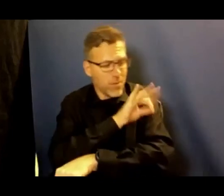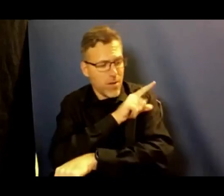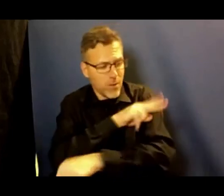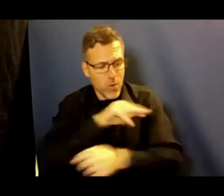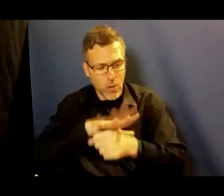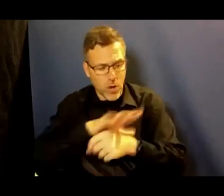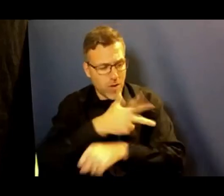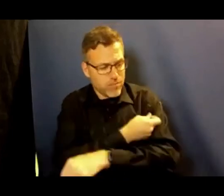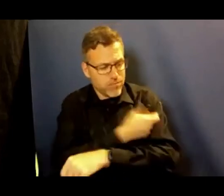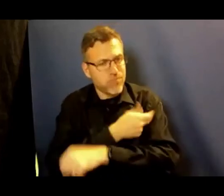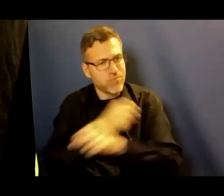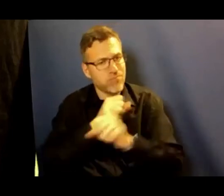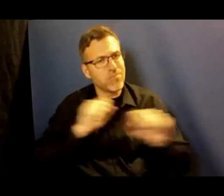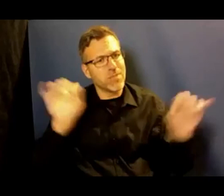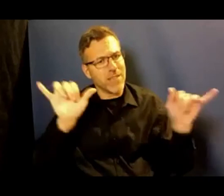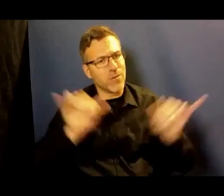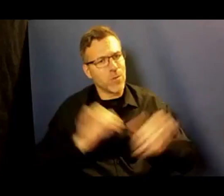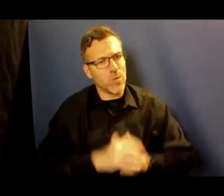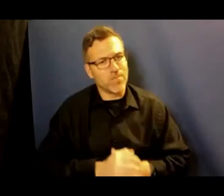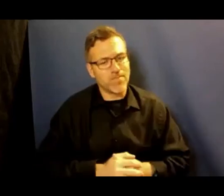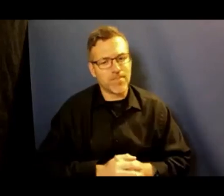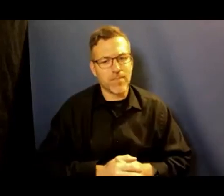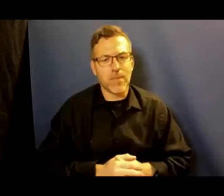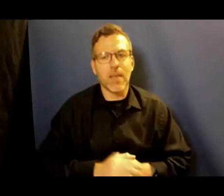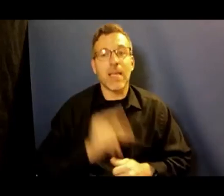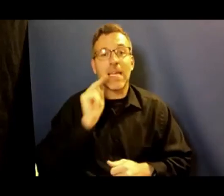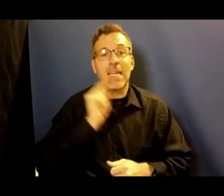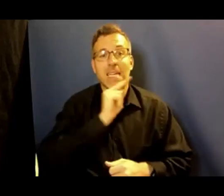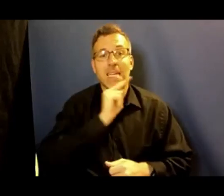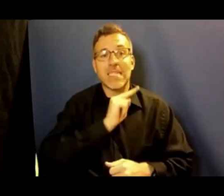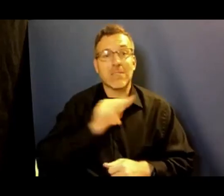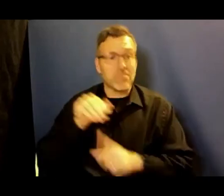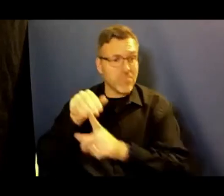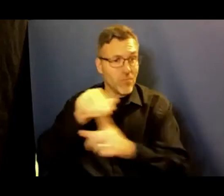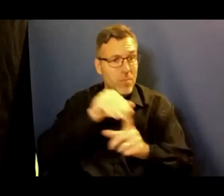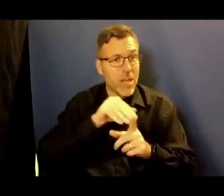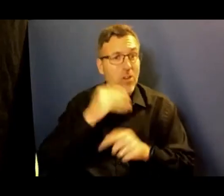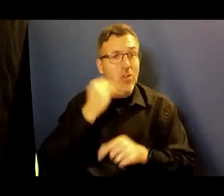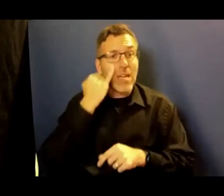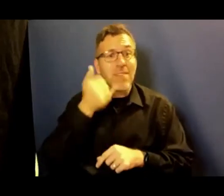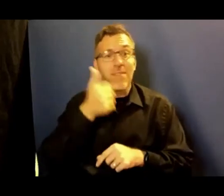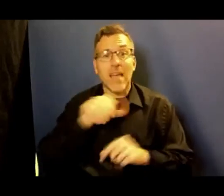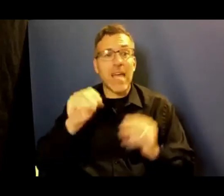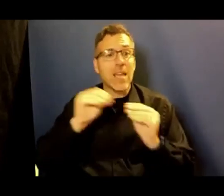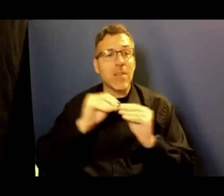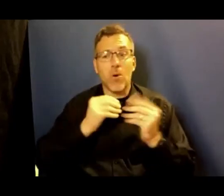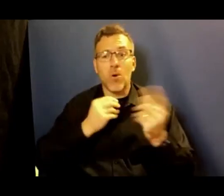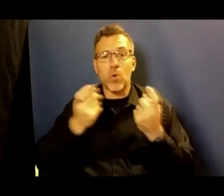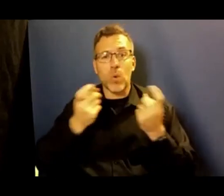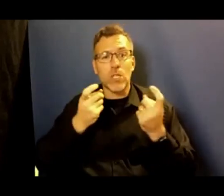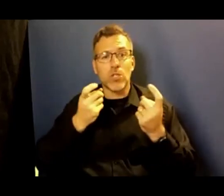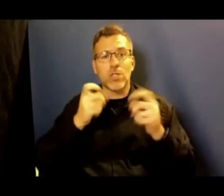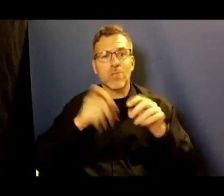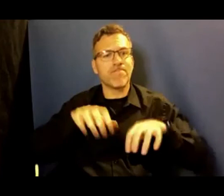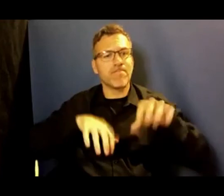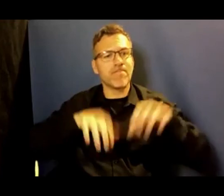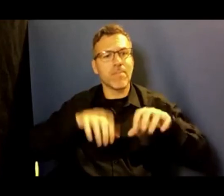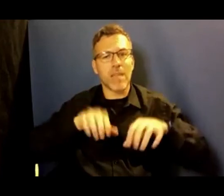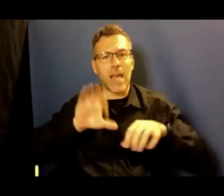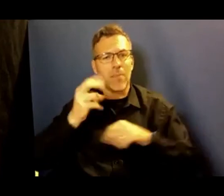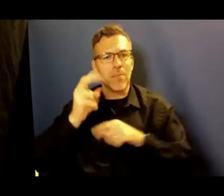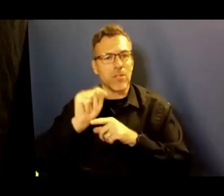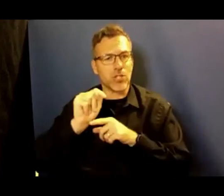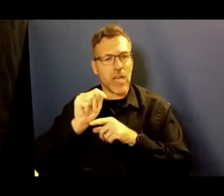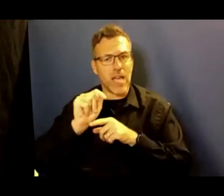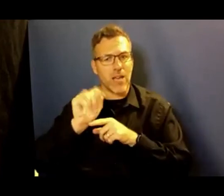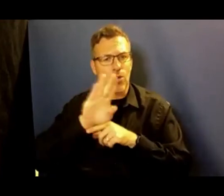Thank you. Just a reminder to everybody that if you have any more questions, you can put them in the chat or raise your hand